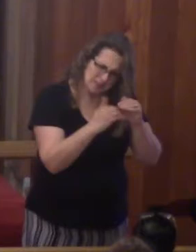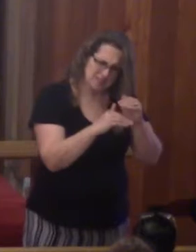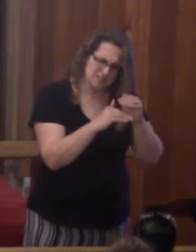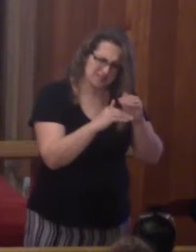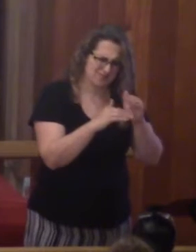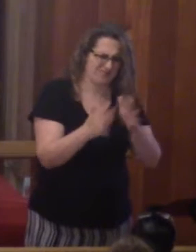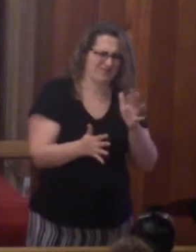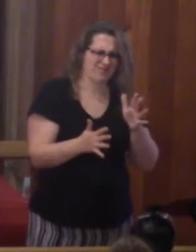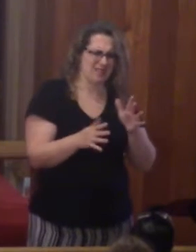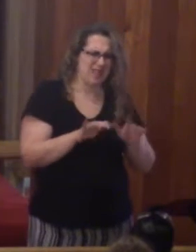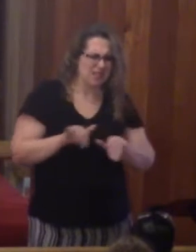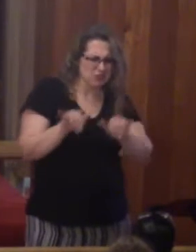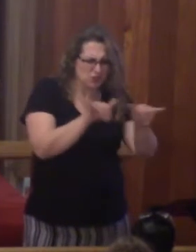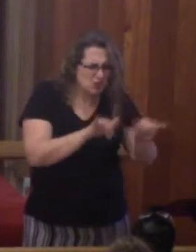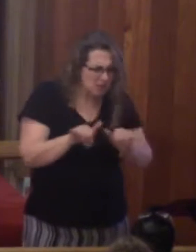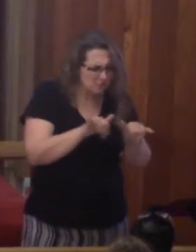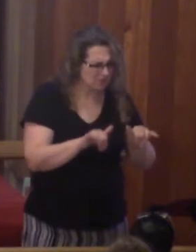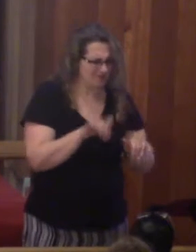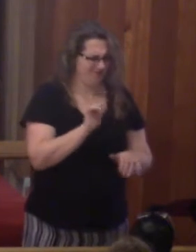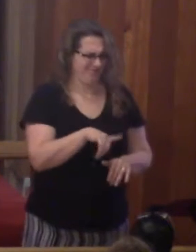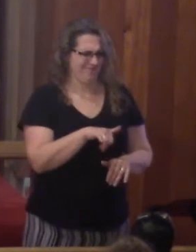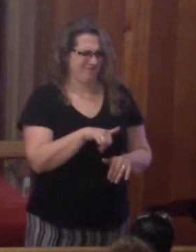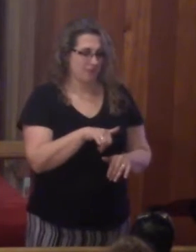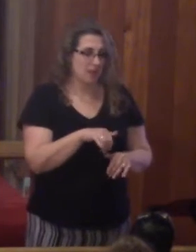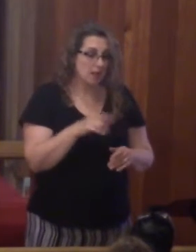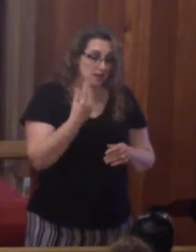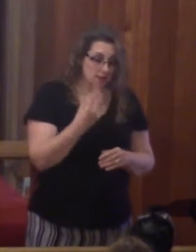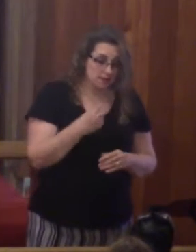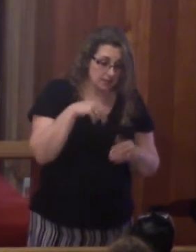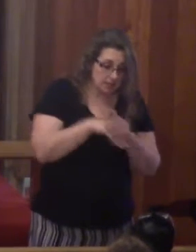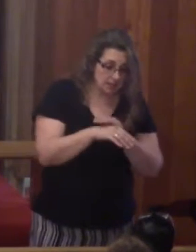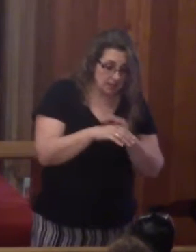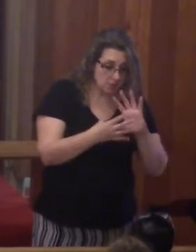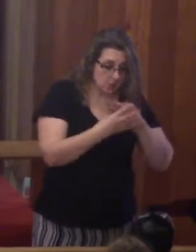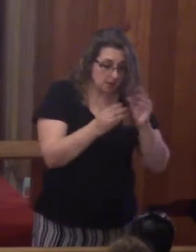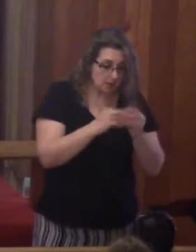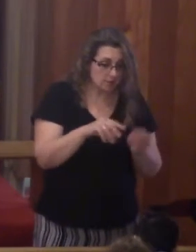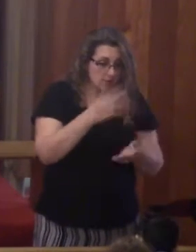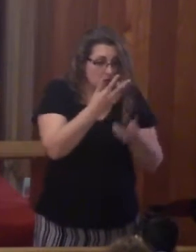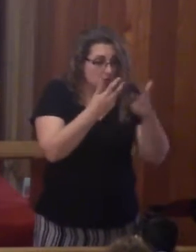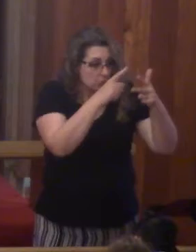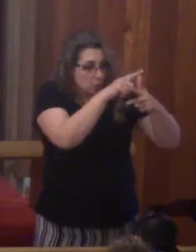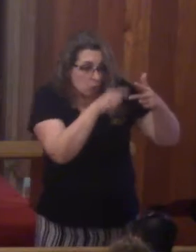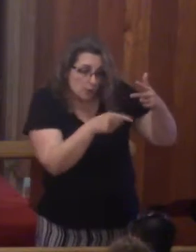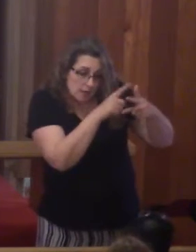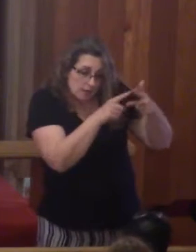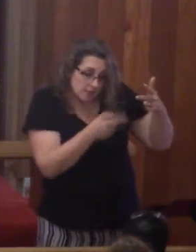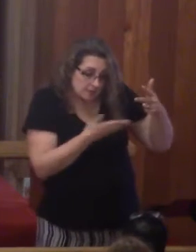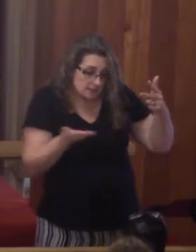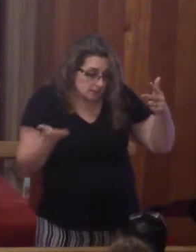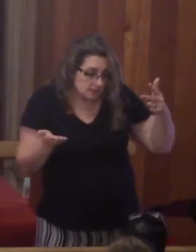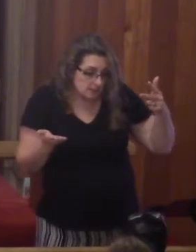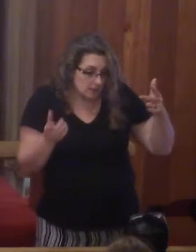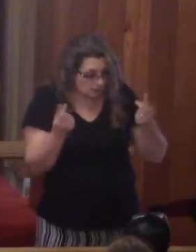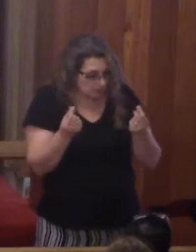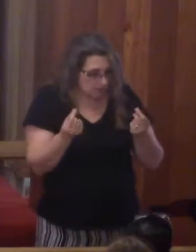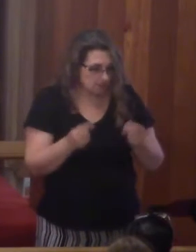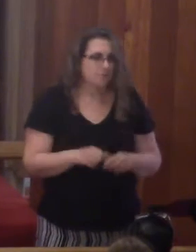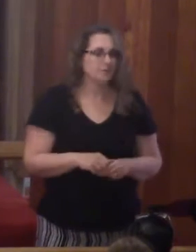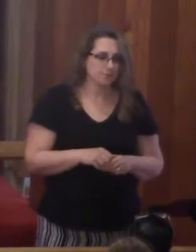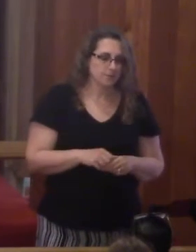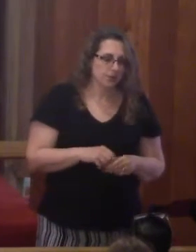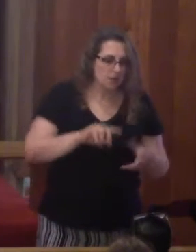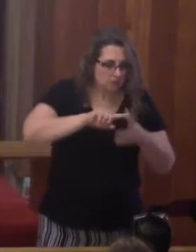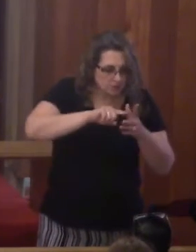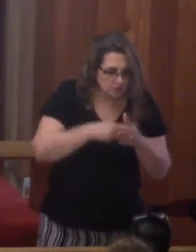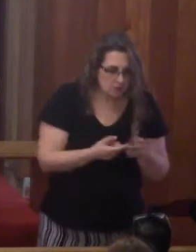sounding. Because in our parable, there are 3 titles that the Samaritan has. 3 things he does. But we'll get to that. It has the parable